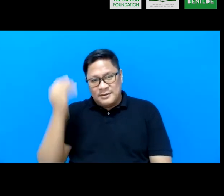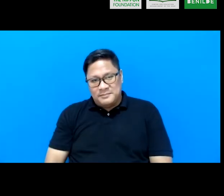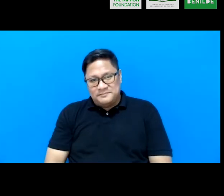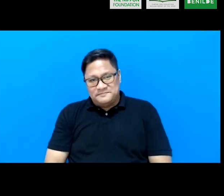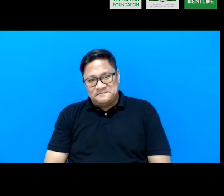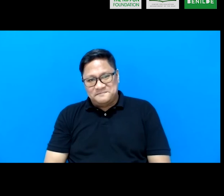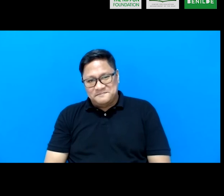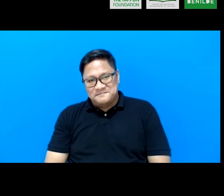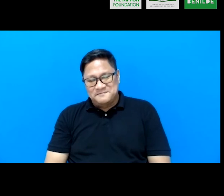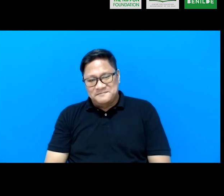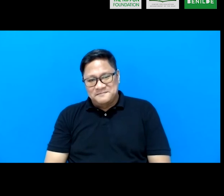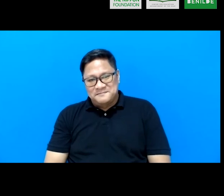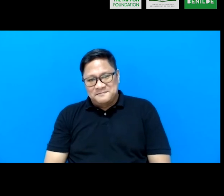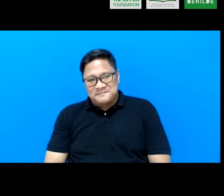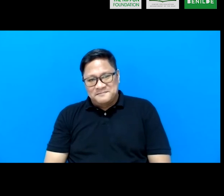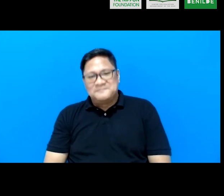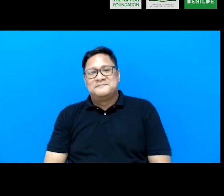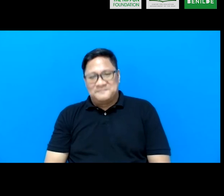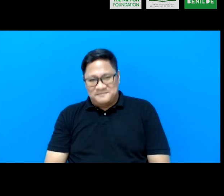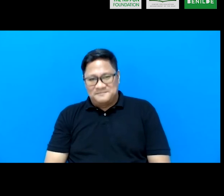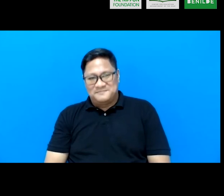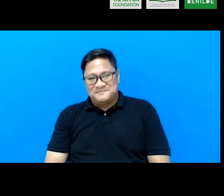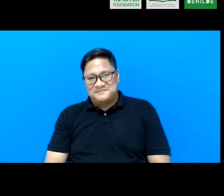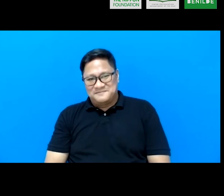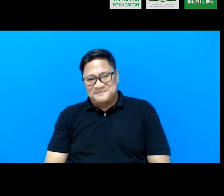misplaced my mind. I'll look for it.